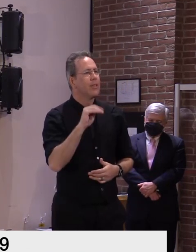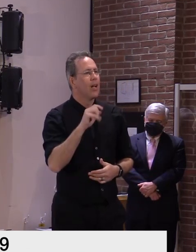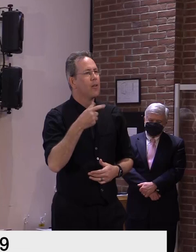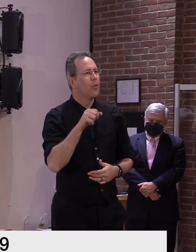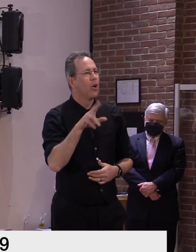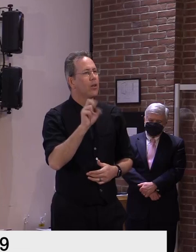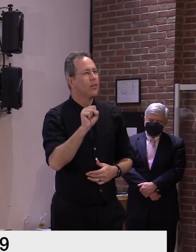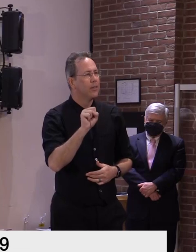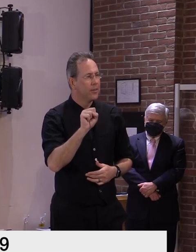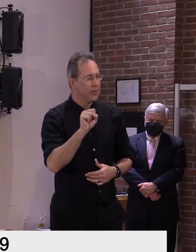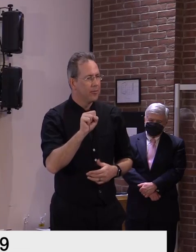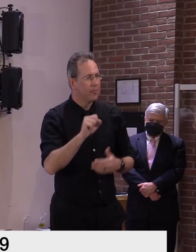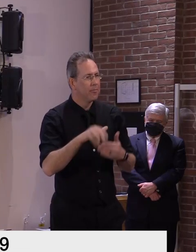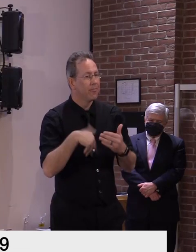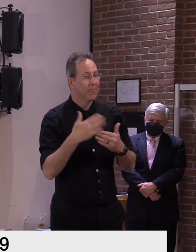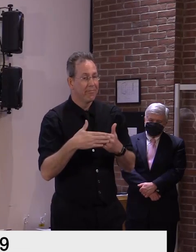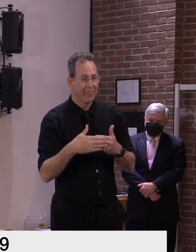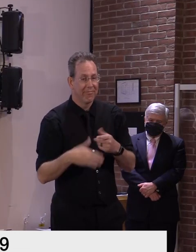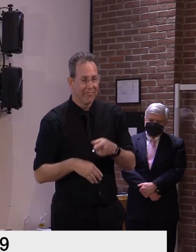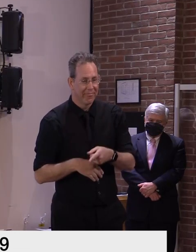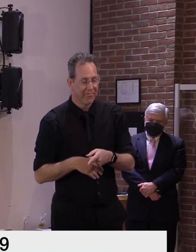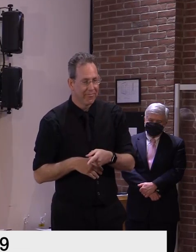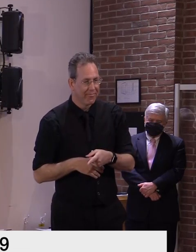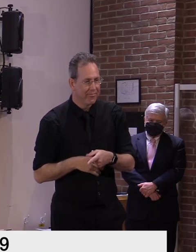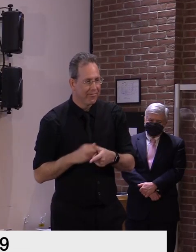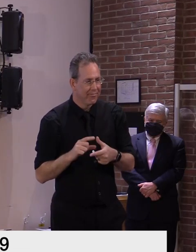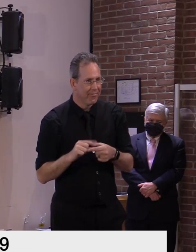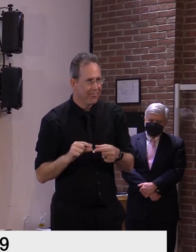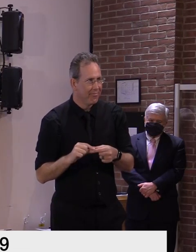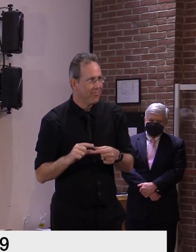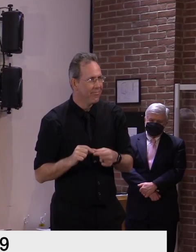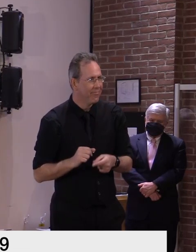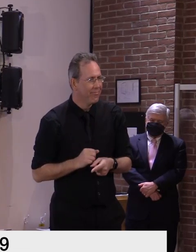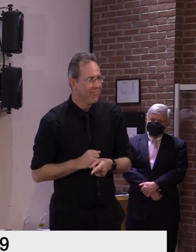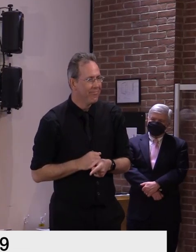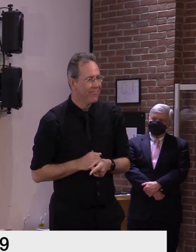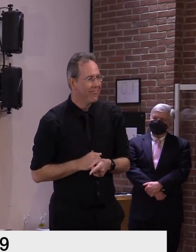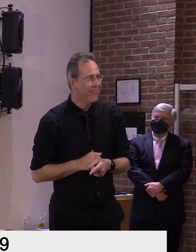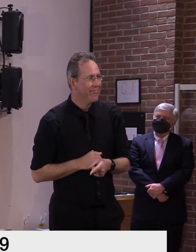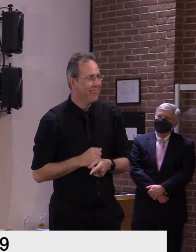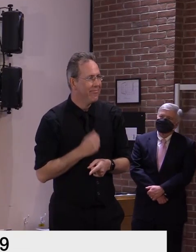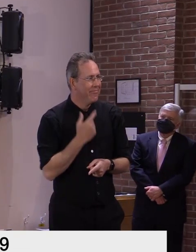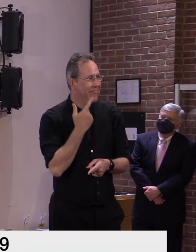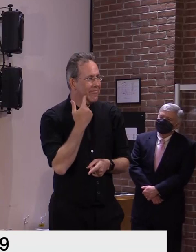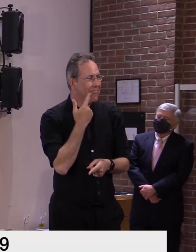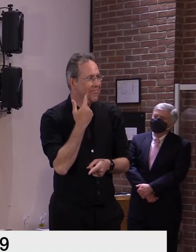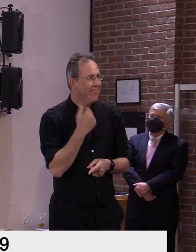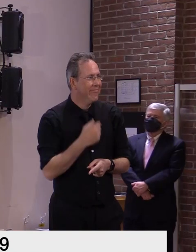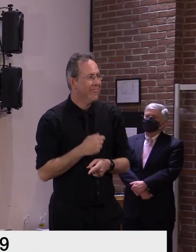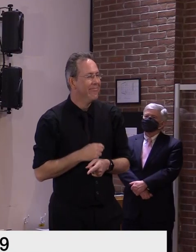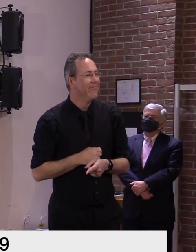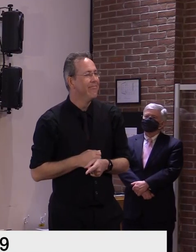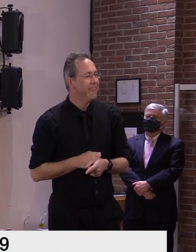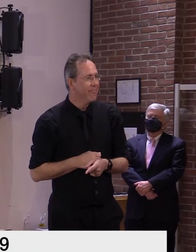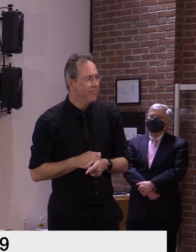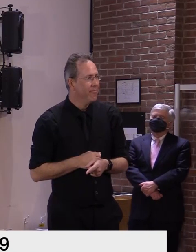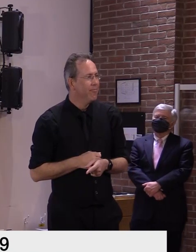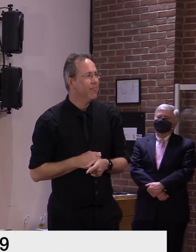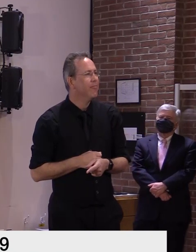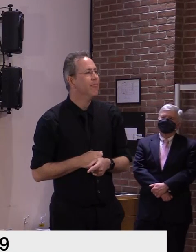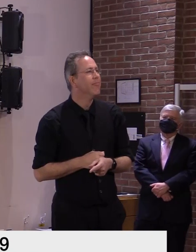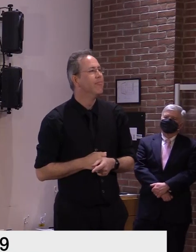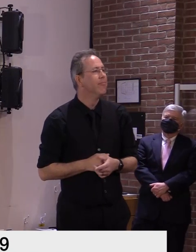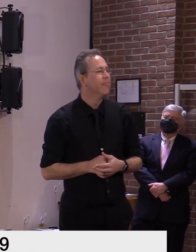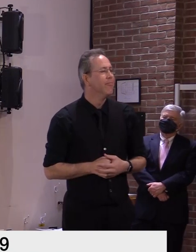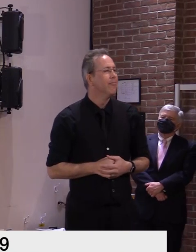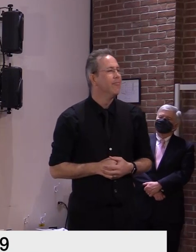Argus? Yes, Governor, your counterpart in New Hampshire yesterday announced starting April 19th, anyone 16 and older can sign up for